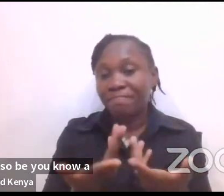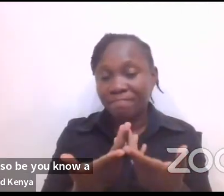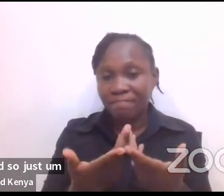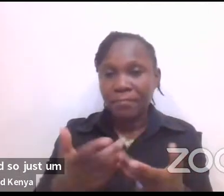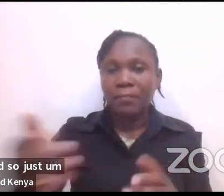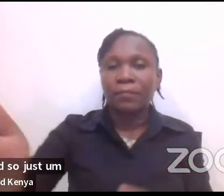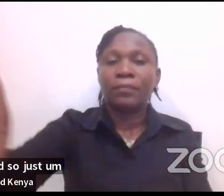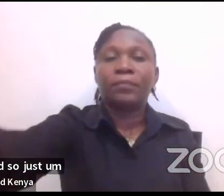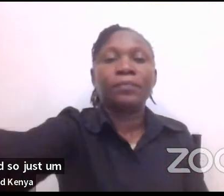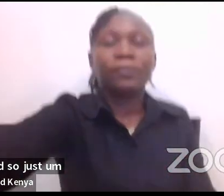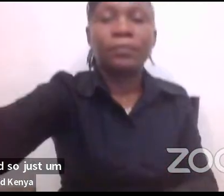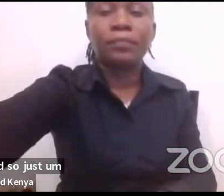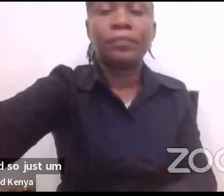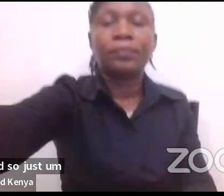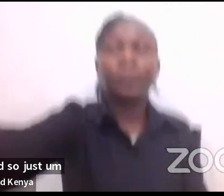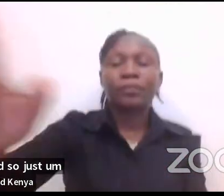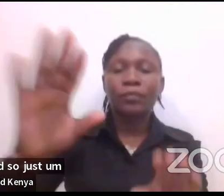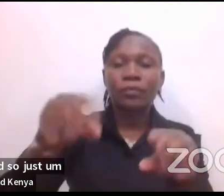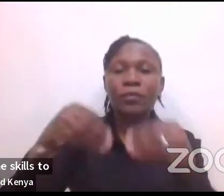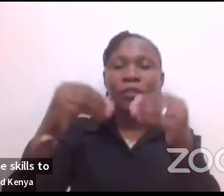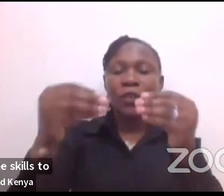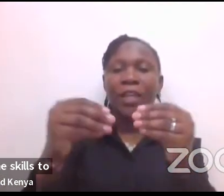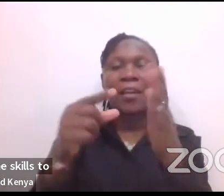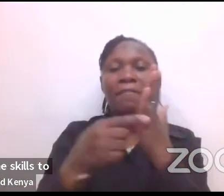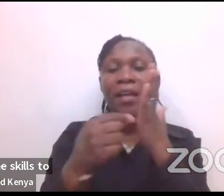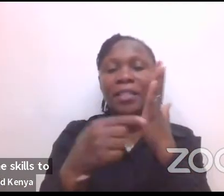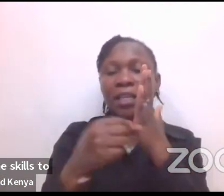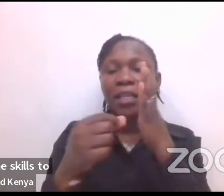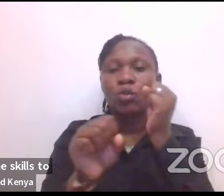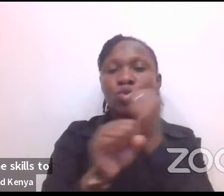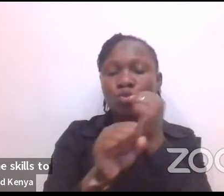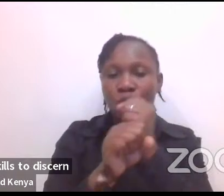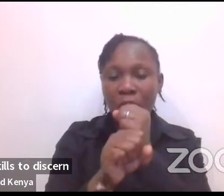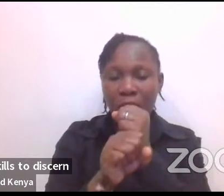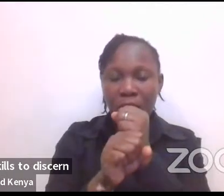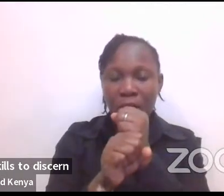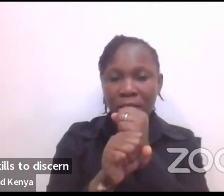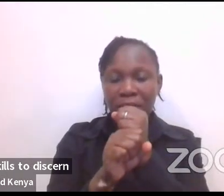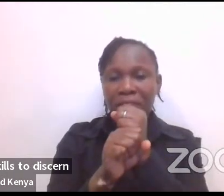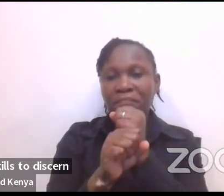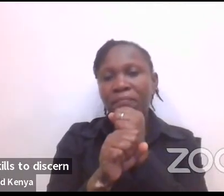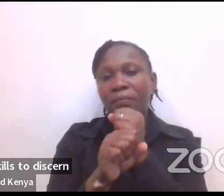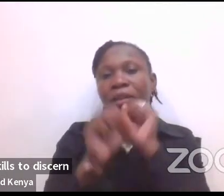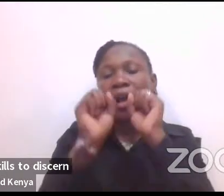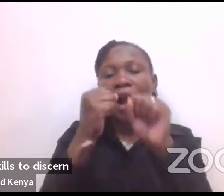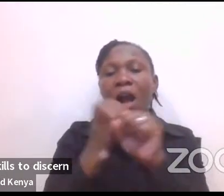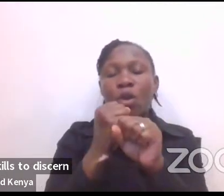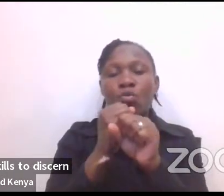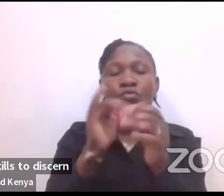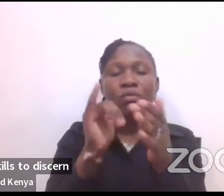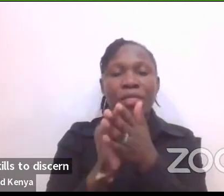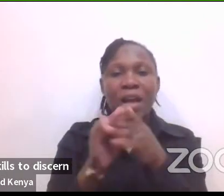giving them the skills to discern and modeling that as well. We can do that as teachers.